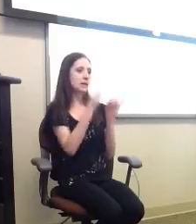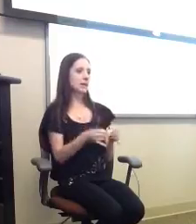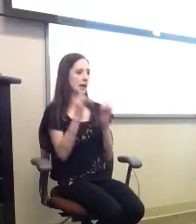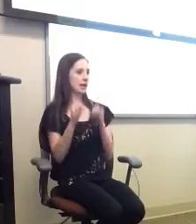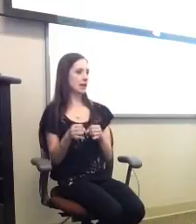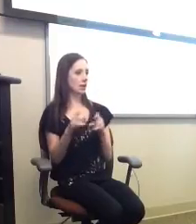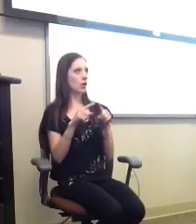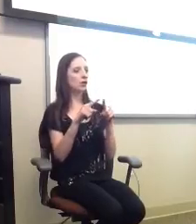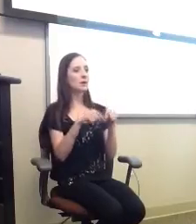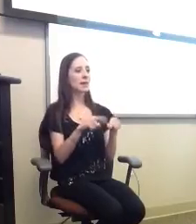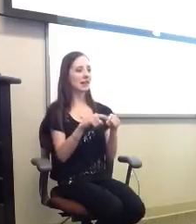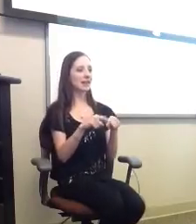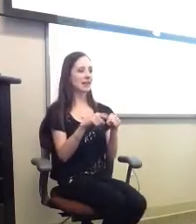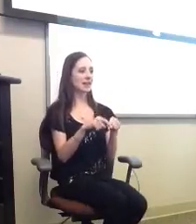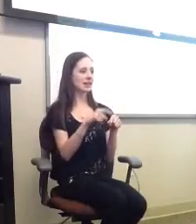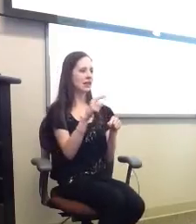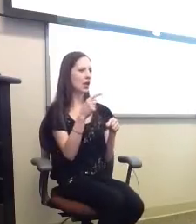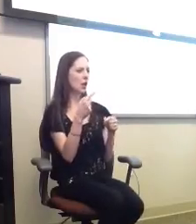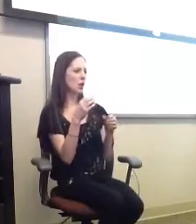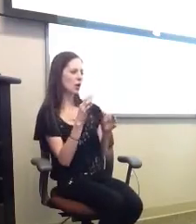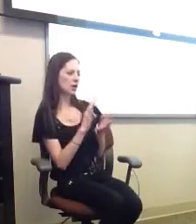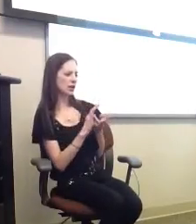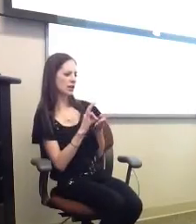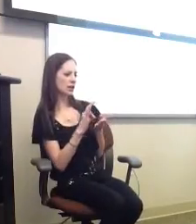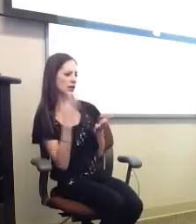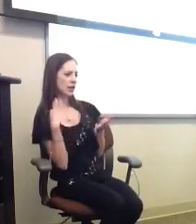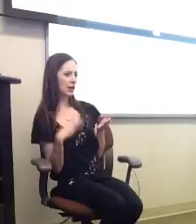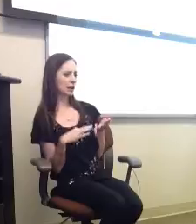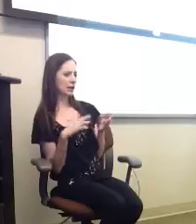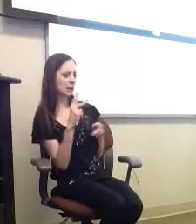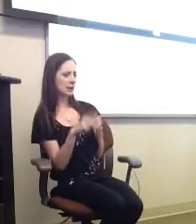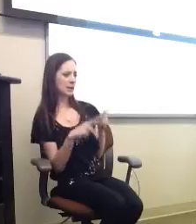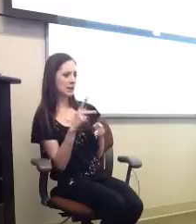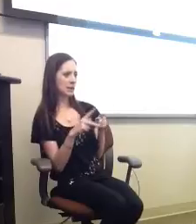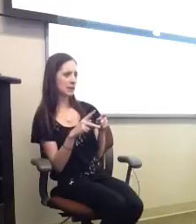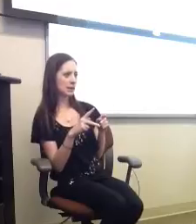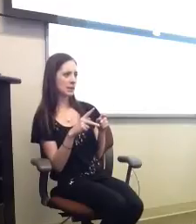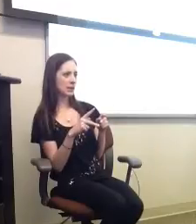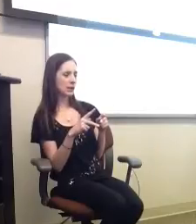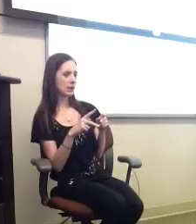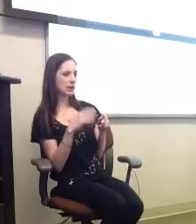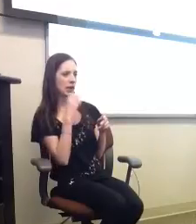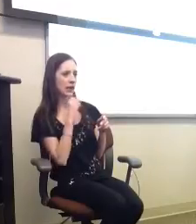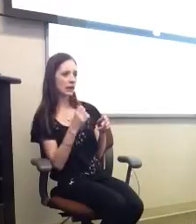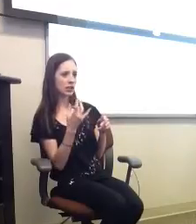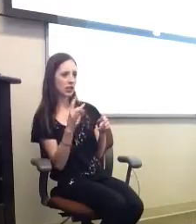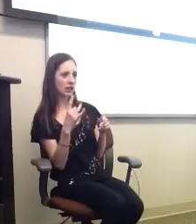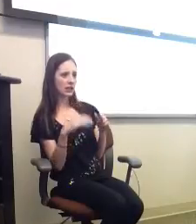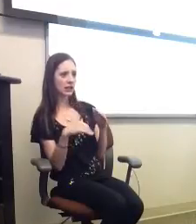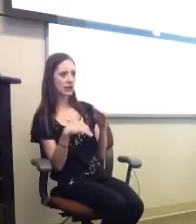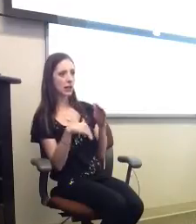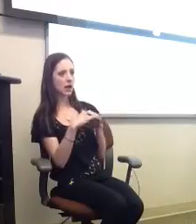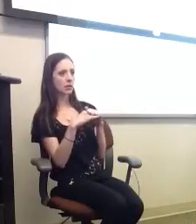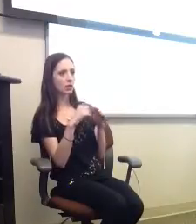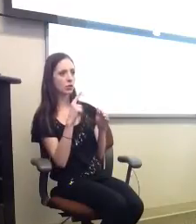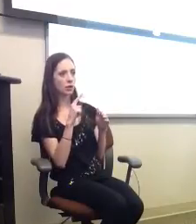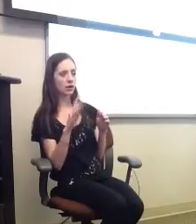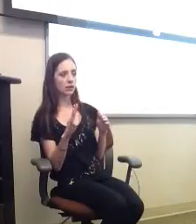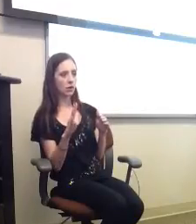counting somebody over 18 up to 24. So I haven't heard, and I'm guaranteeing you my clients haven't heard it, because they